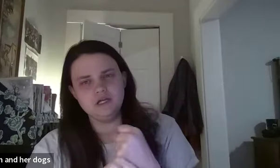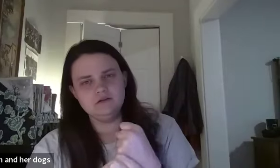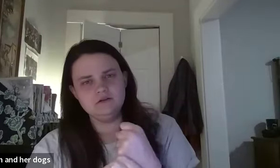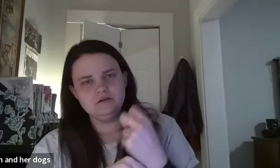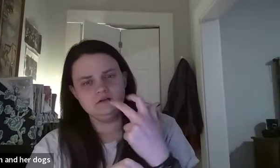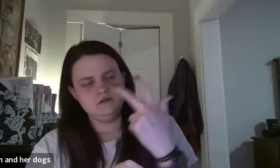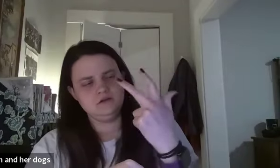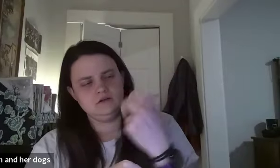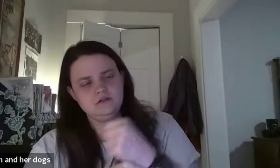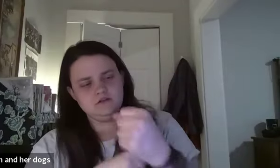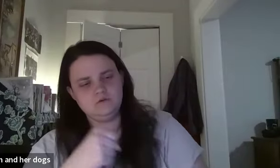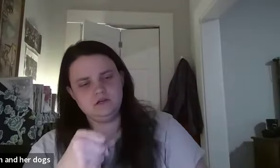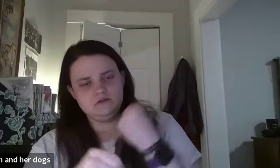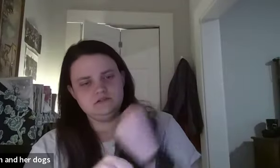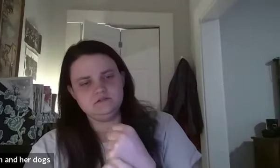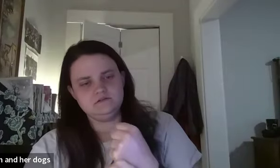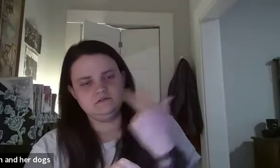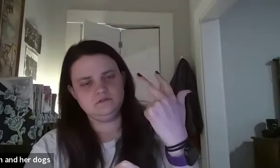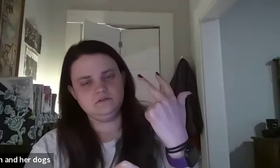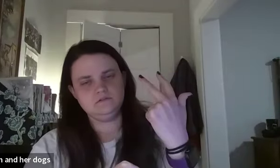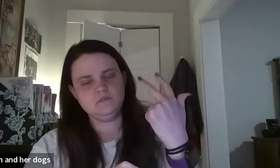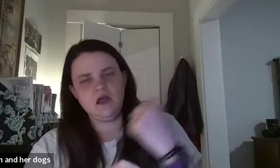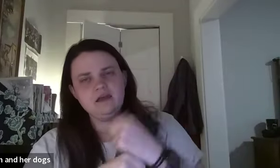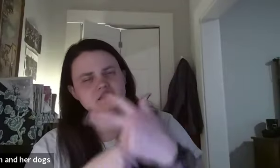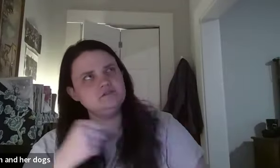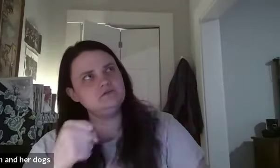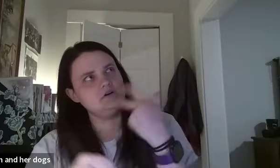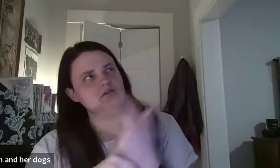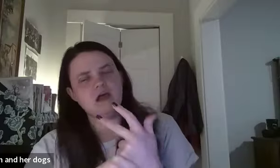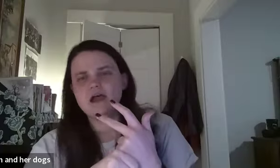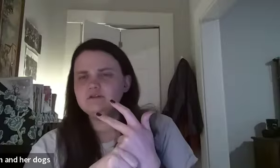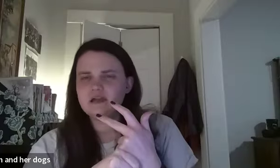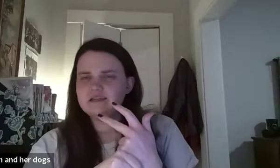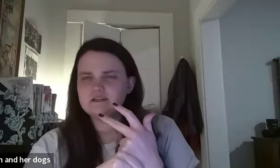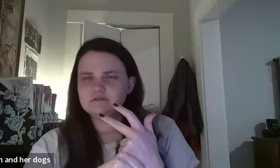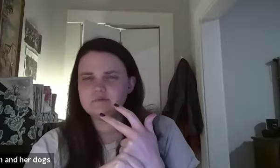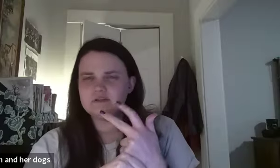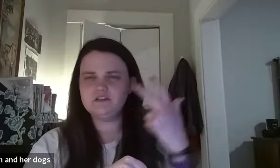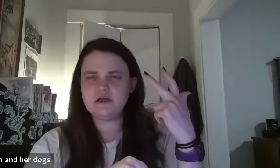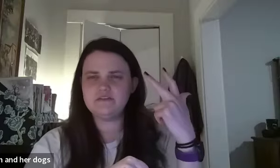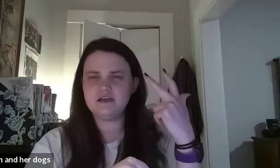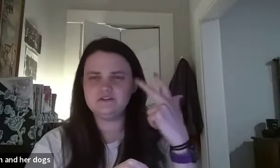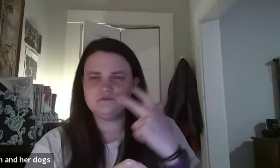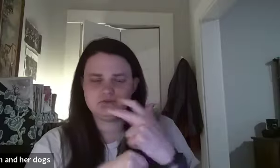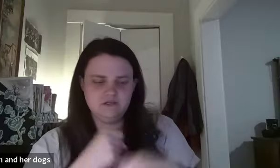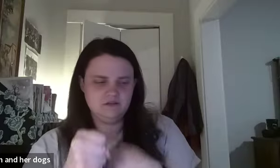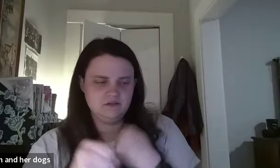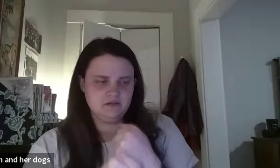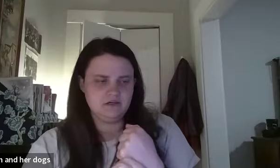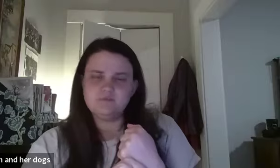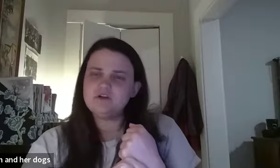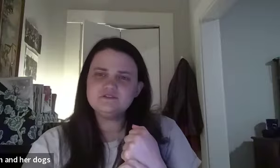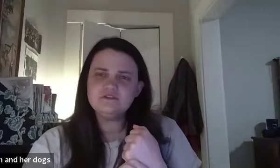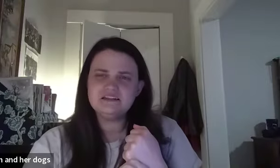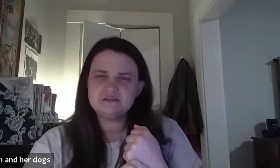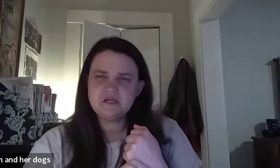could. 3 years. I guess you could. I guess I don't typically do that. I think I do three. But also, like,